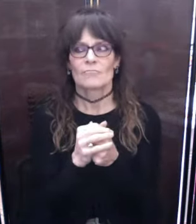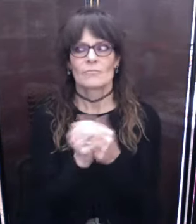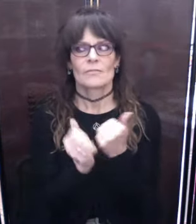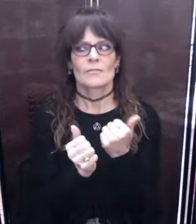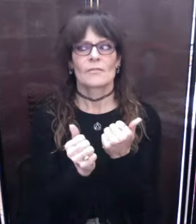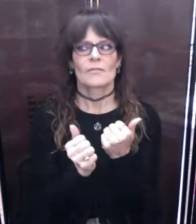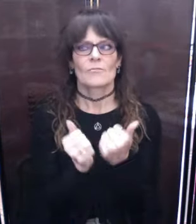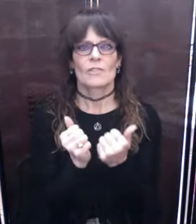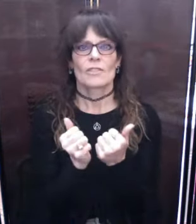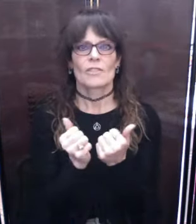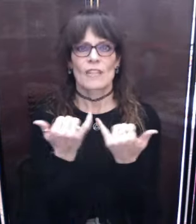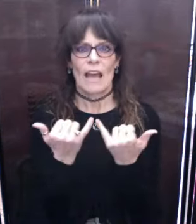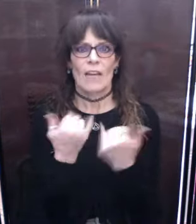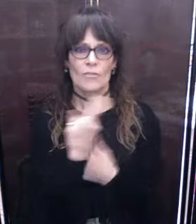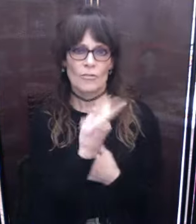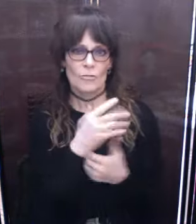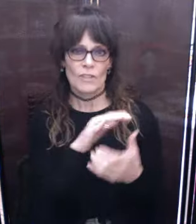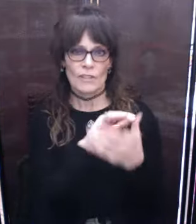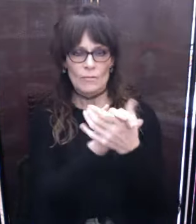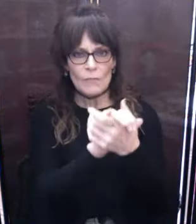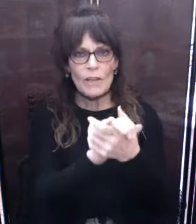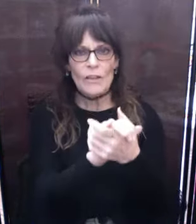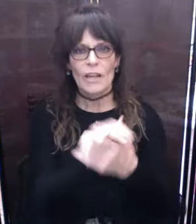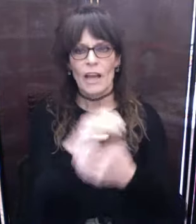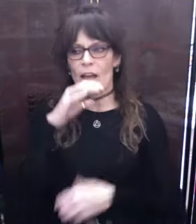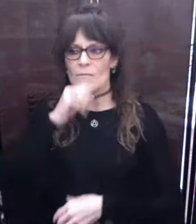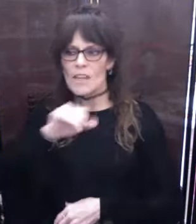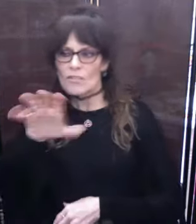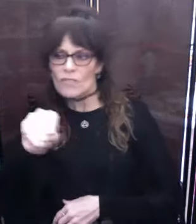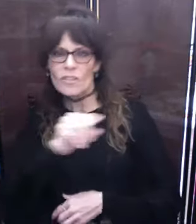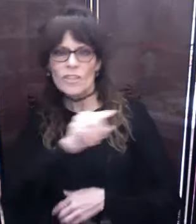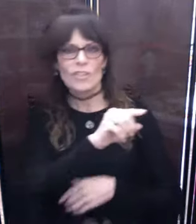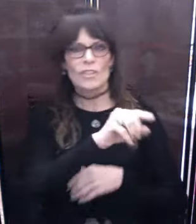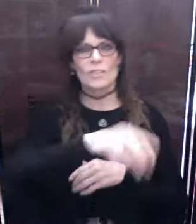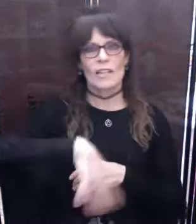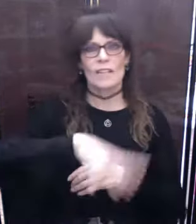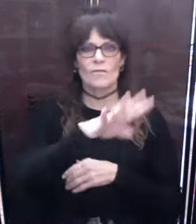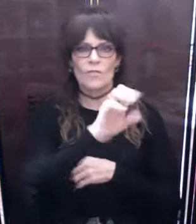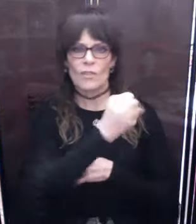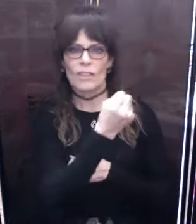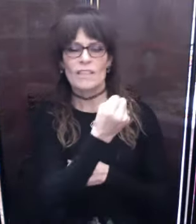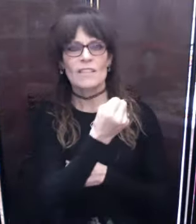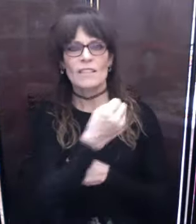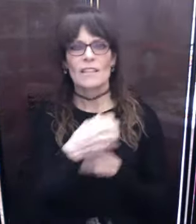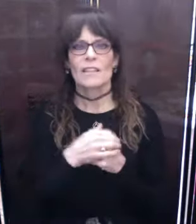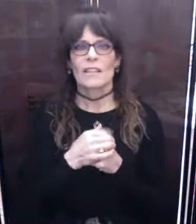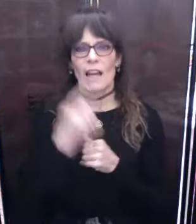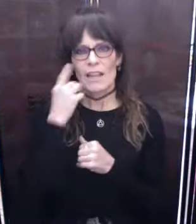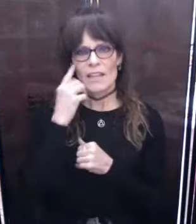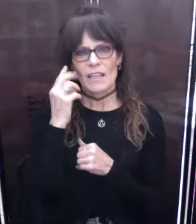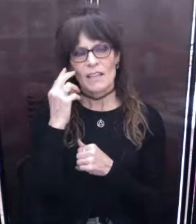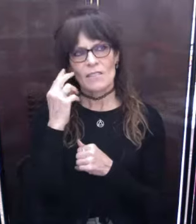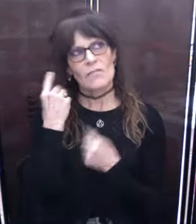that we're married and I'm in my 50s and she's in her late 40s, not very often. I think I've seen in the 12 years we've been